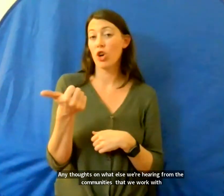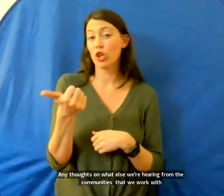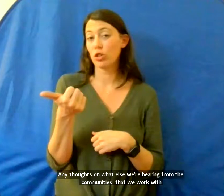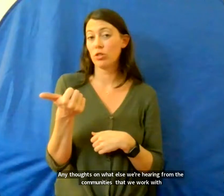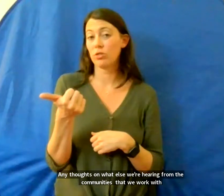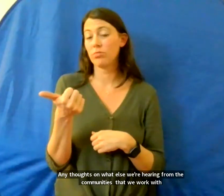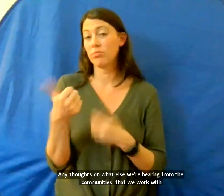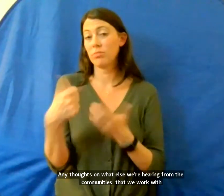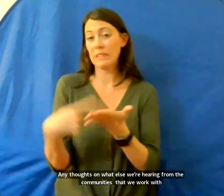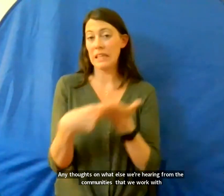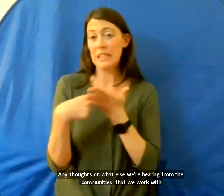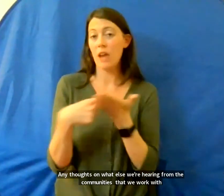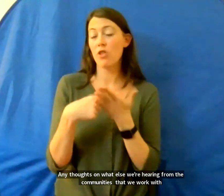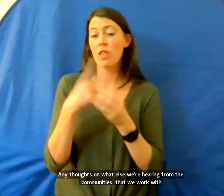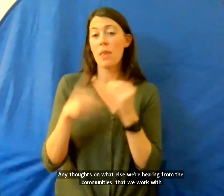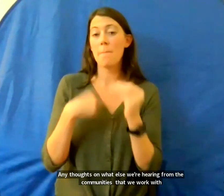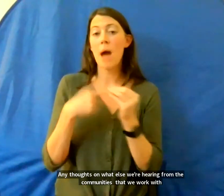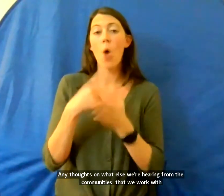we're hearing on the ground,